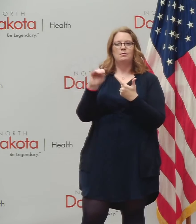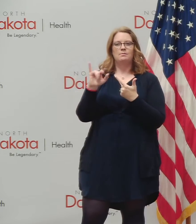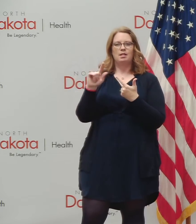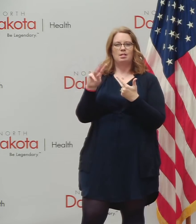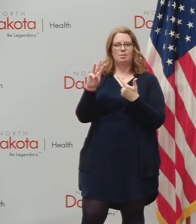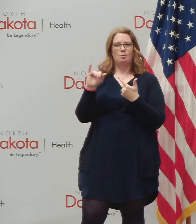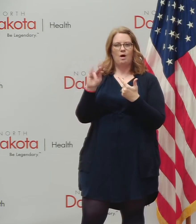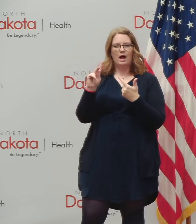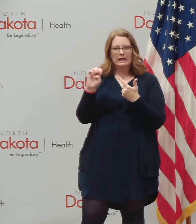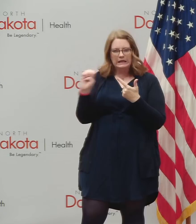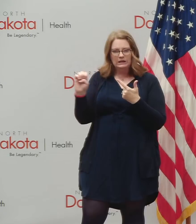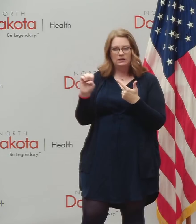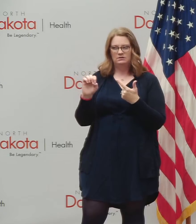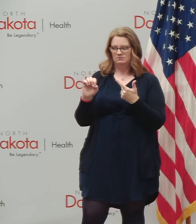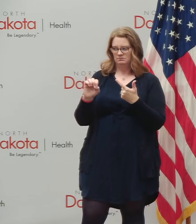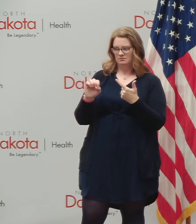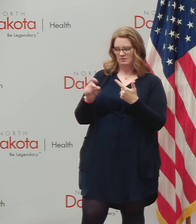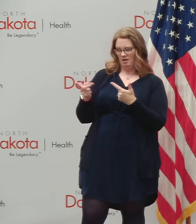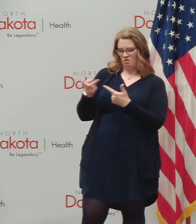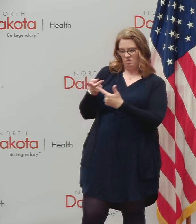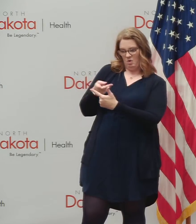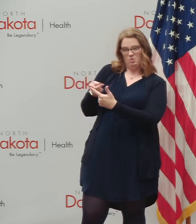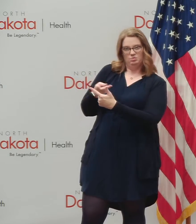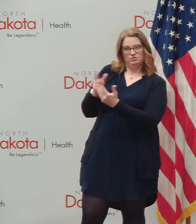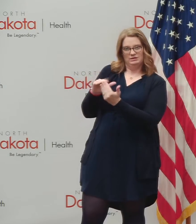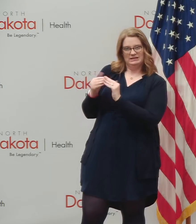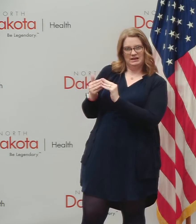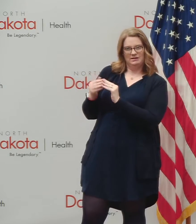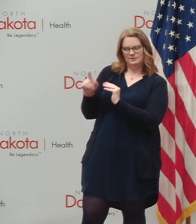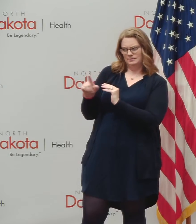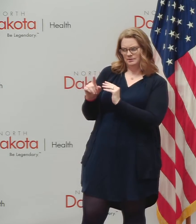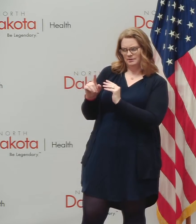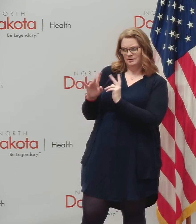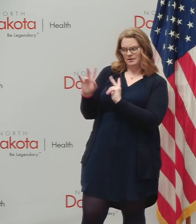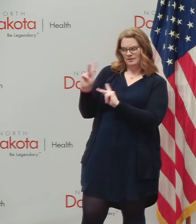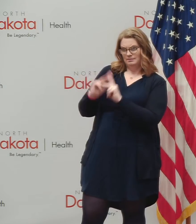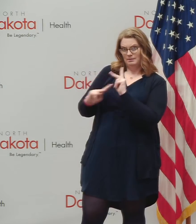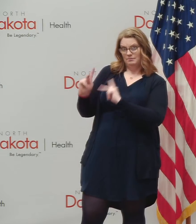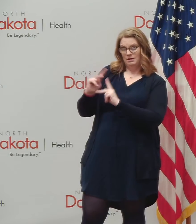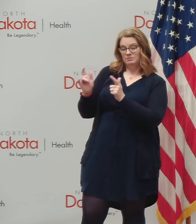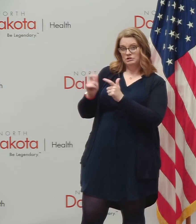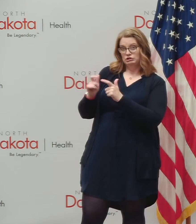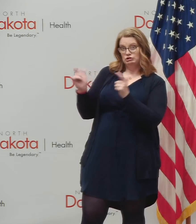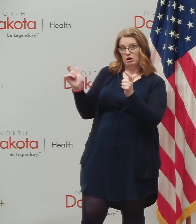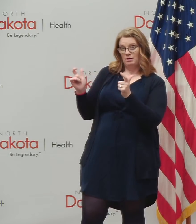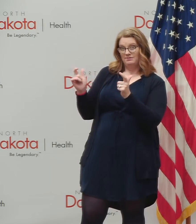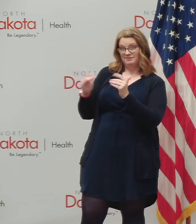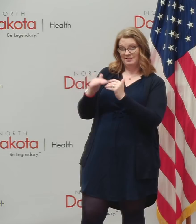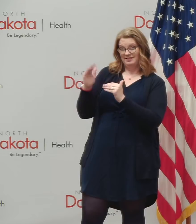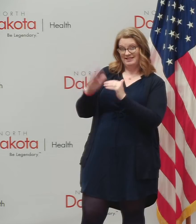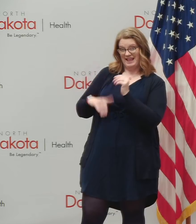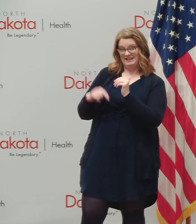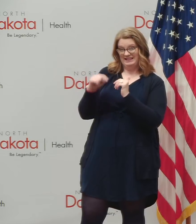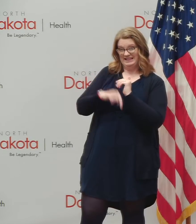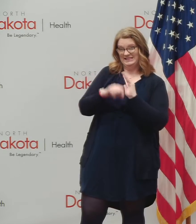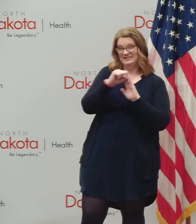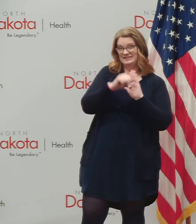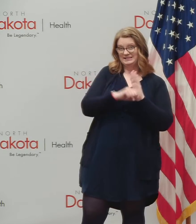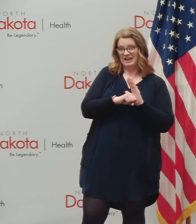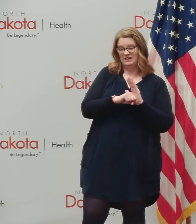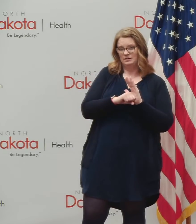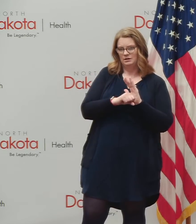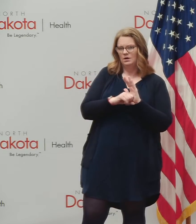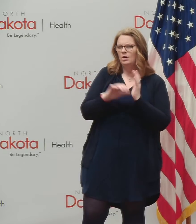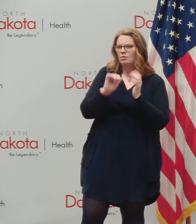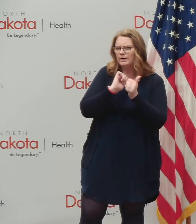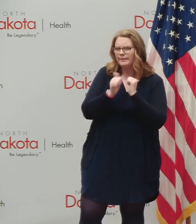I mean, these are cities that by themselves have population multiples larger than our entire state. We're competing with them for workforce,